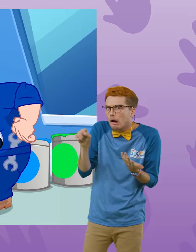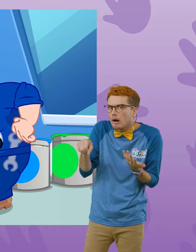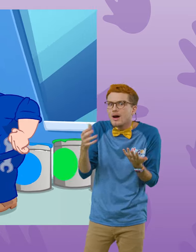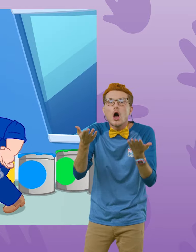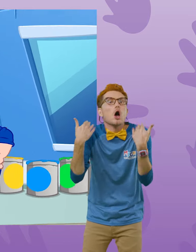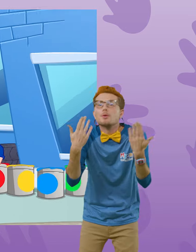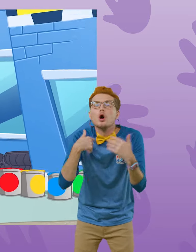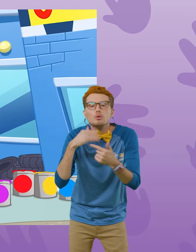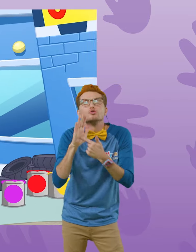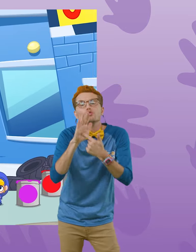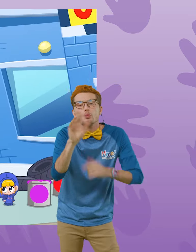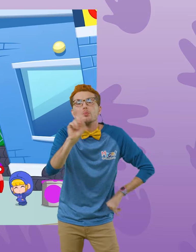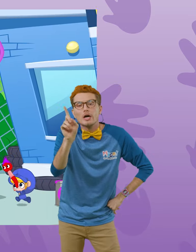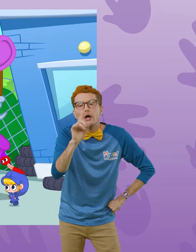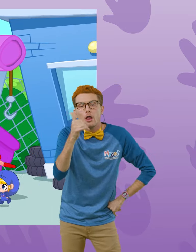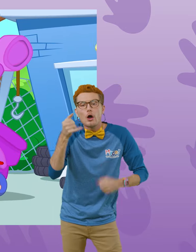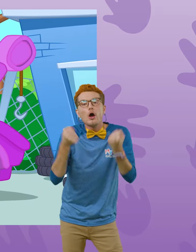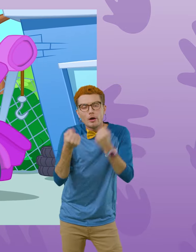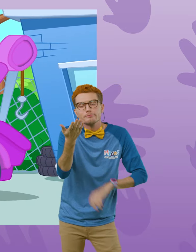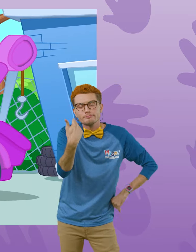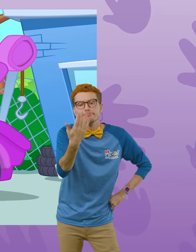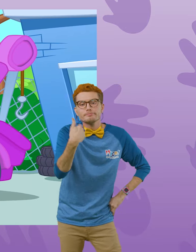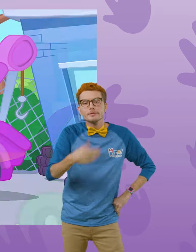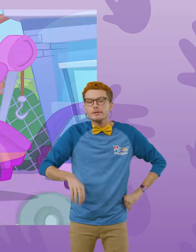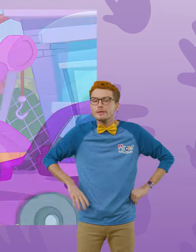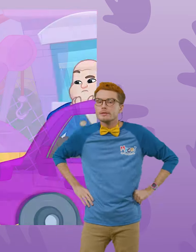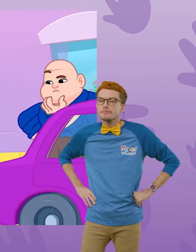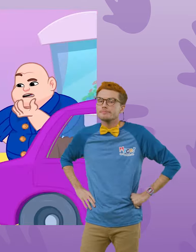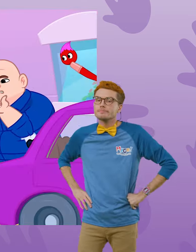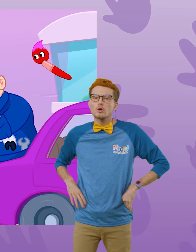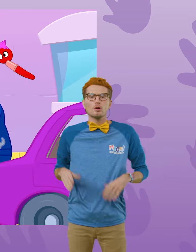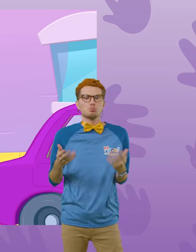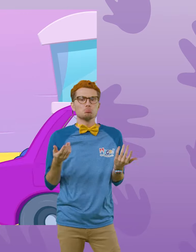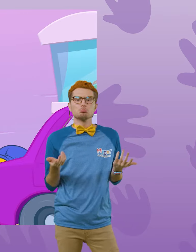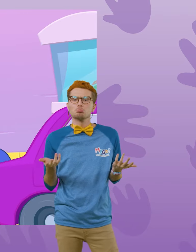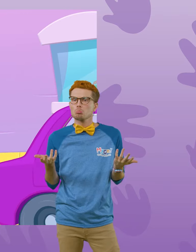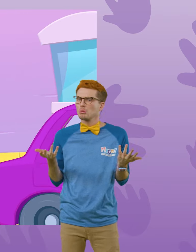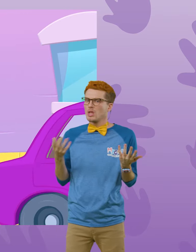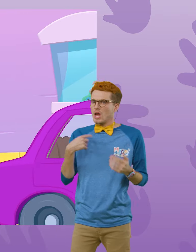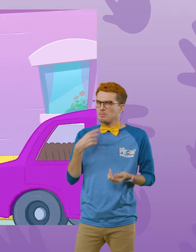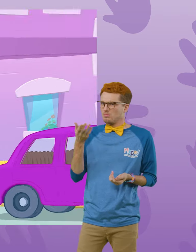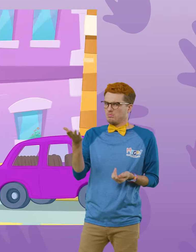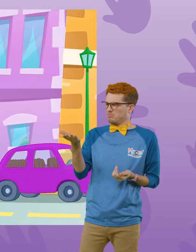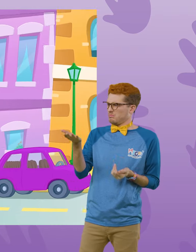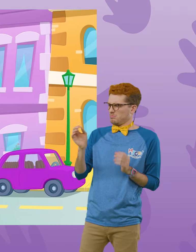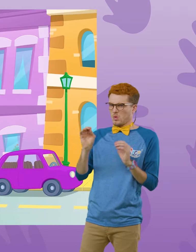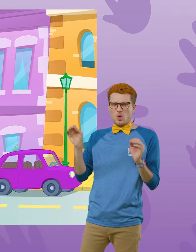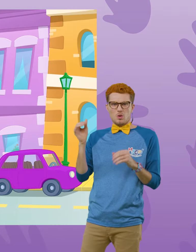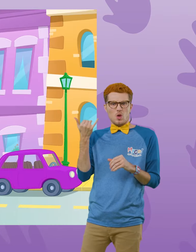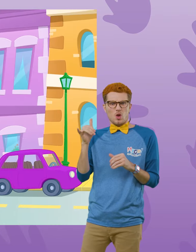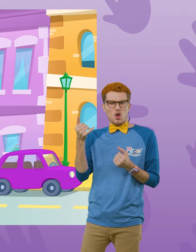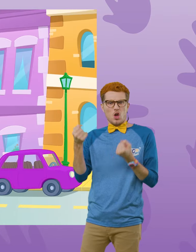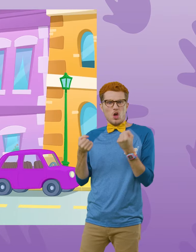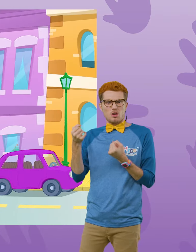on. I'll show you where the yellow car is at. Well, I'll be. There really is